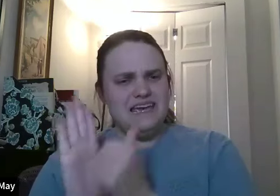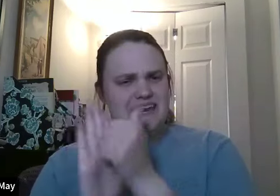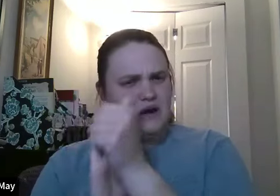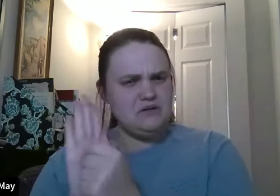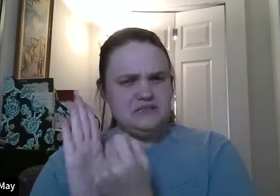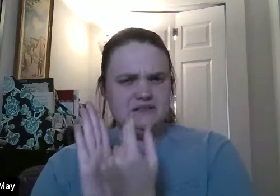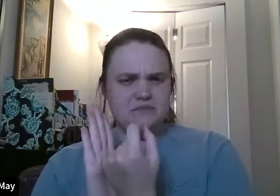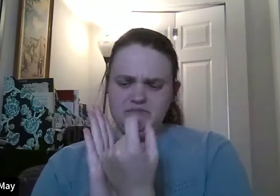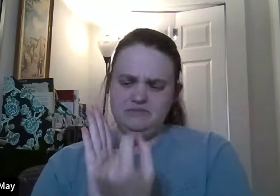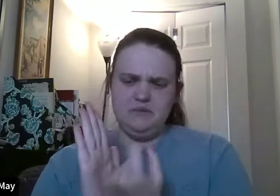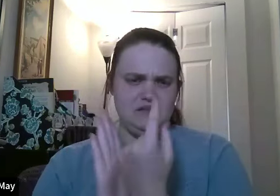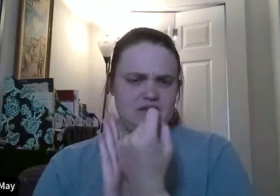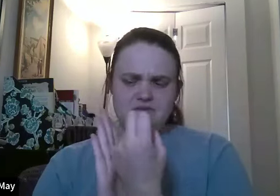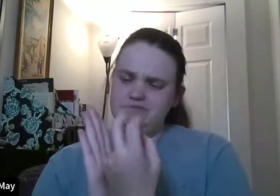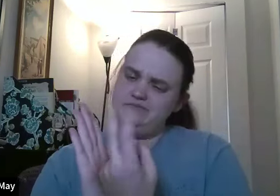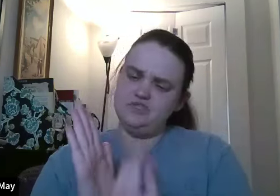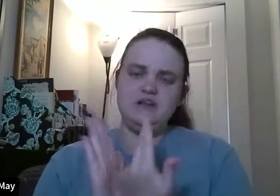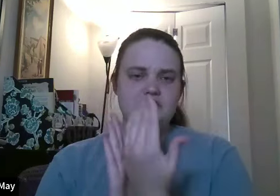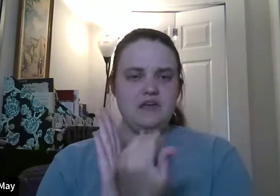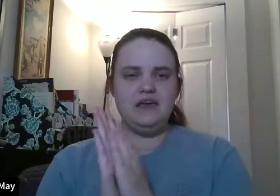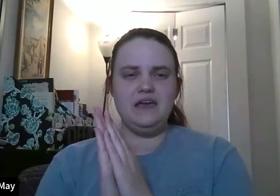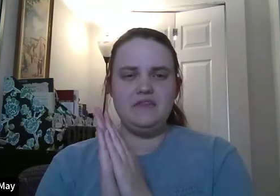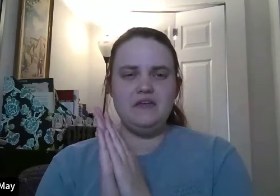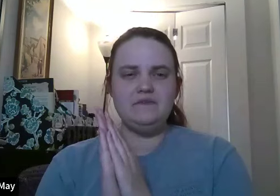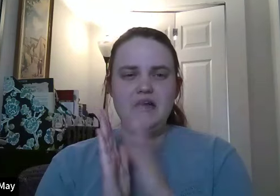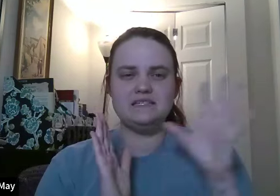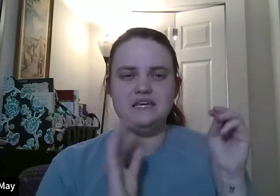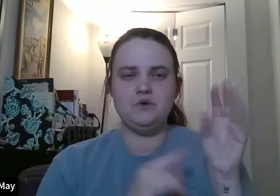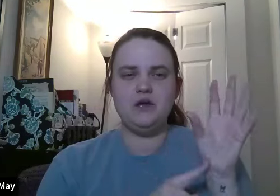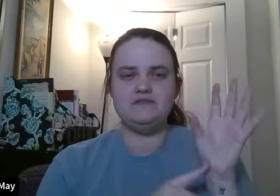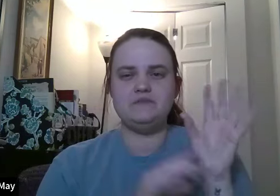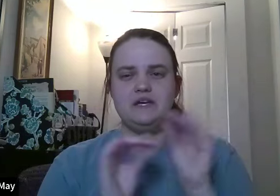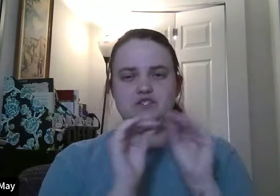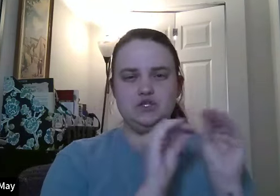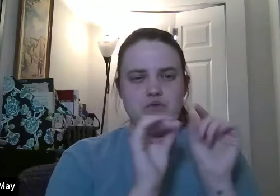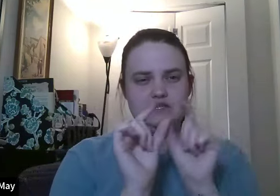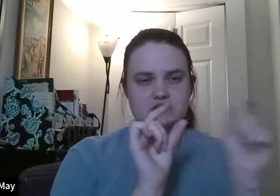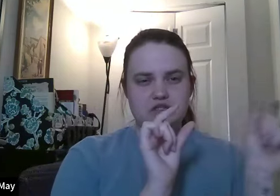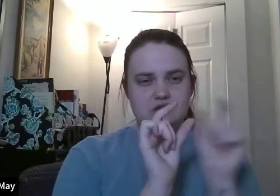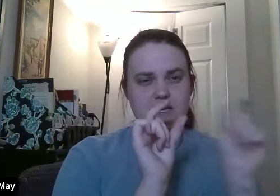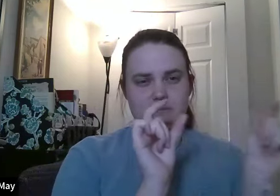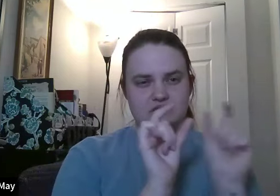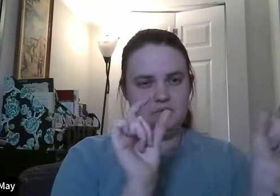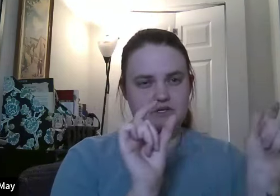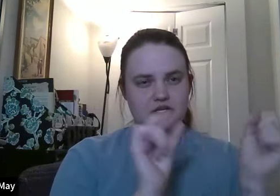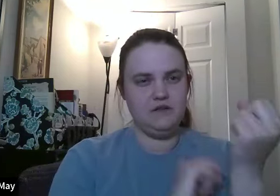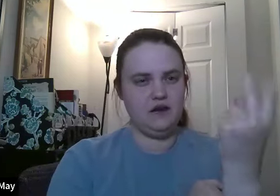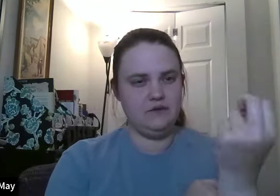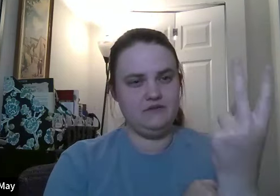10 hours. I mean, maybe 11. I'm trying to think. I think if it has to get where you have to make the numbers separate, like how we have like